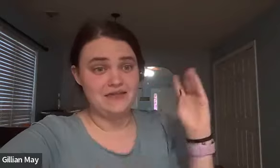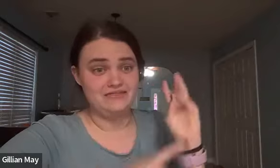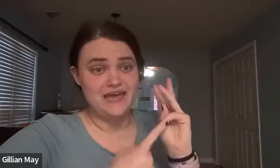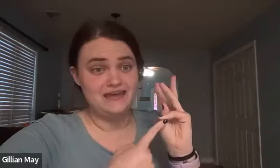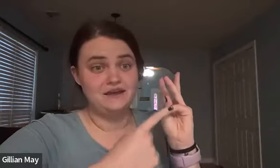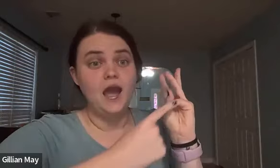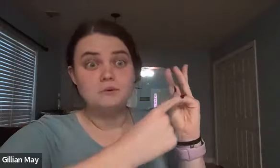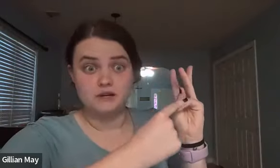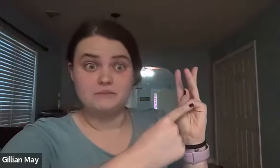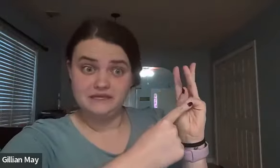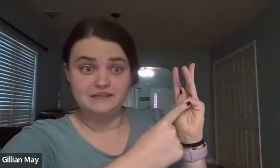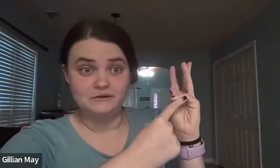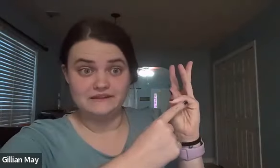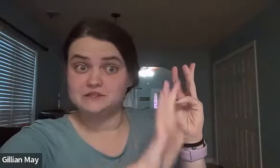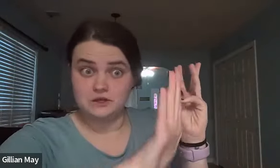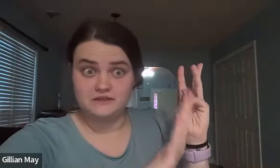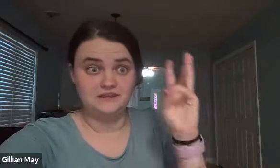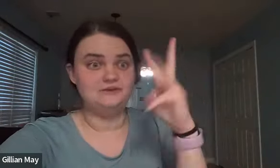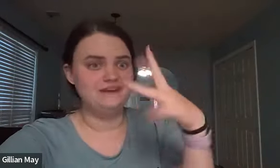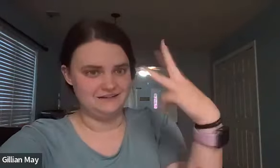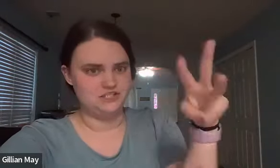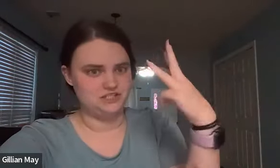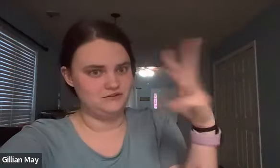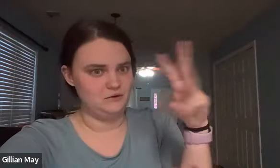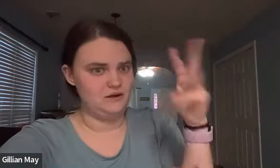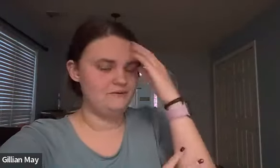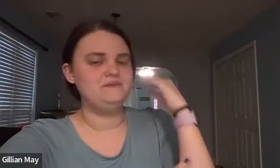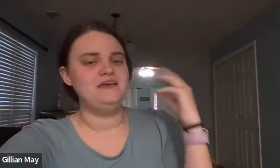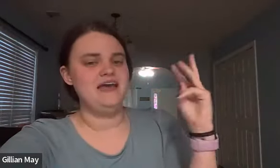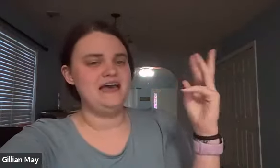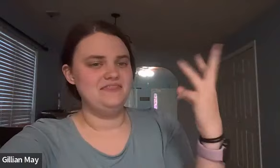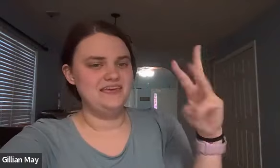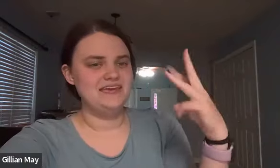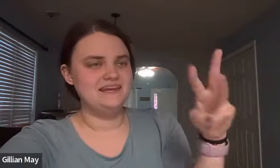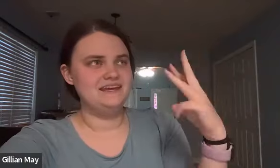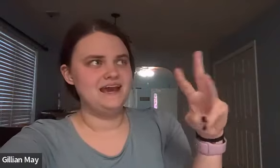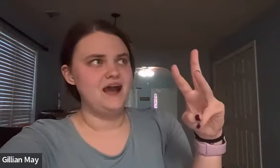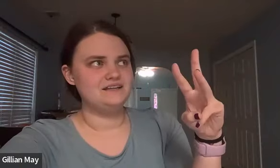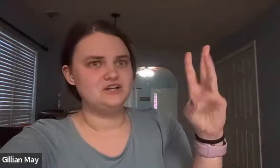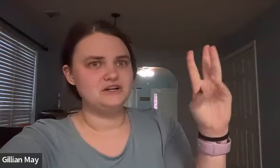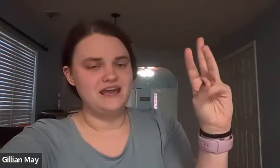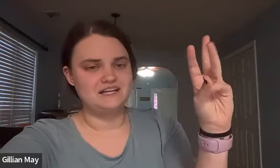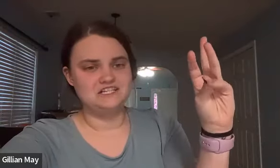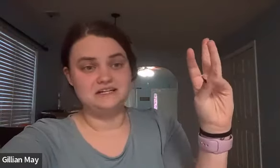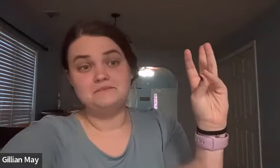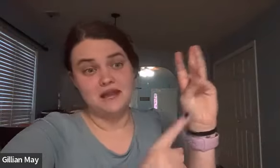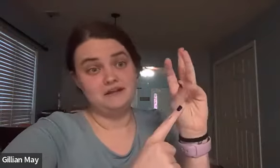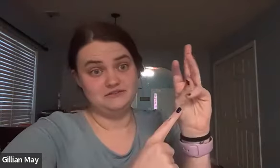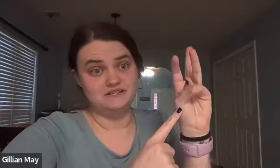I'm gonna break my pinky doing this. So no, thank you. And I shook for a while. And then I ended up, now I do this